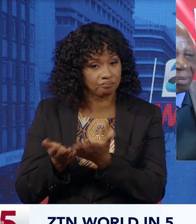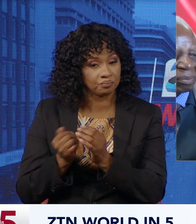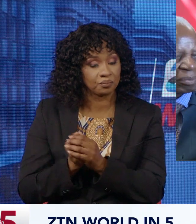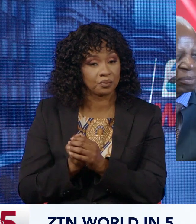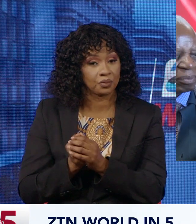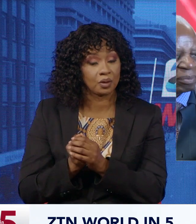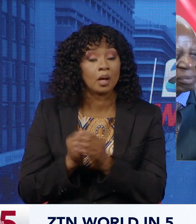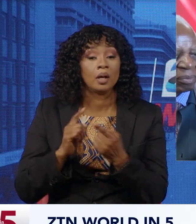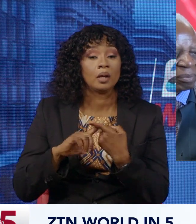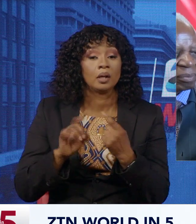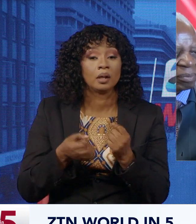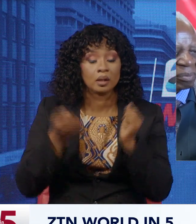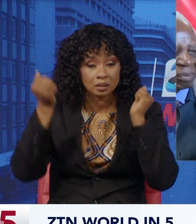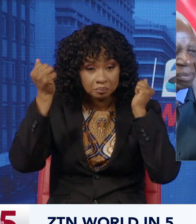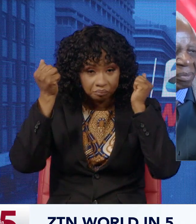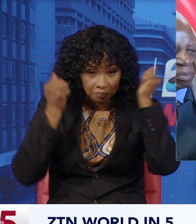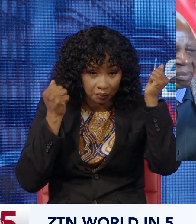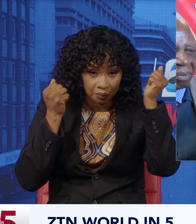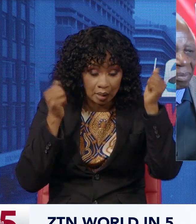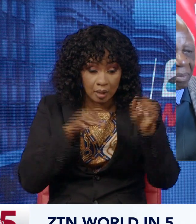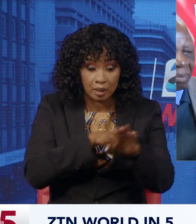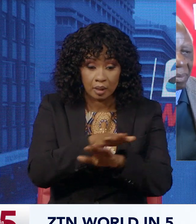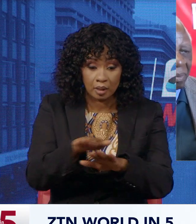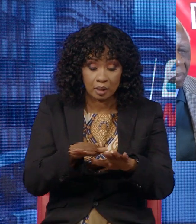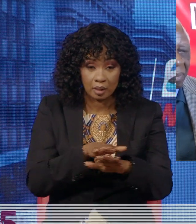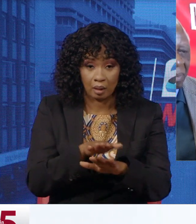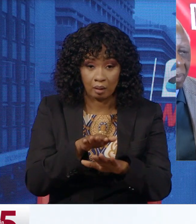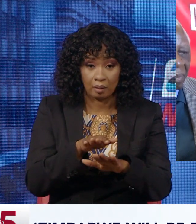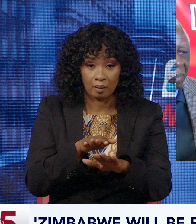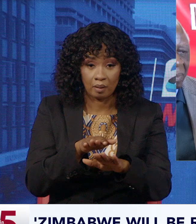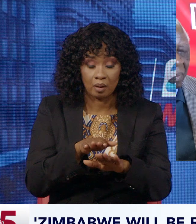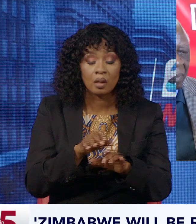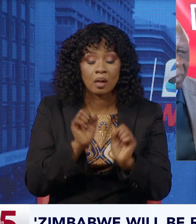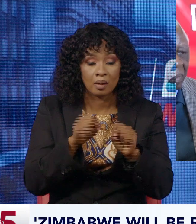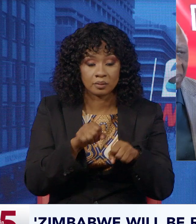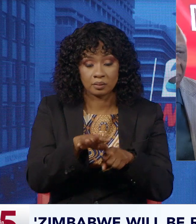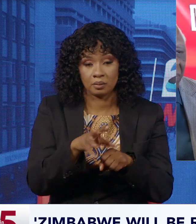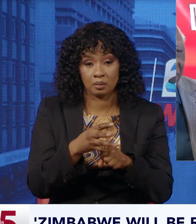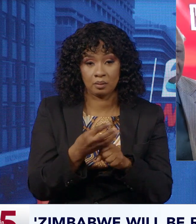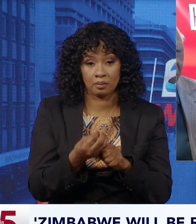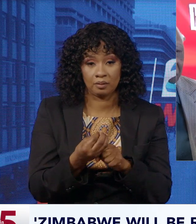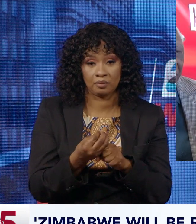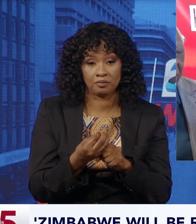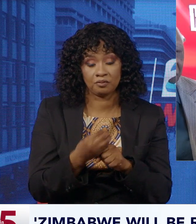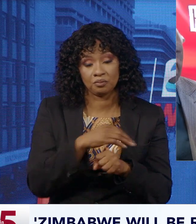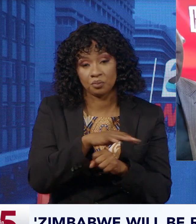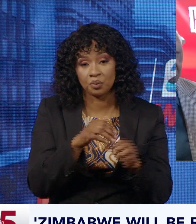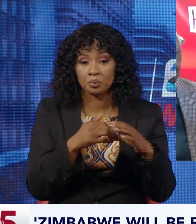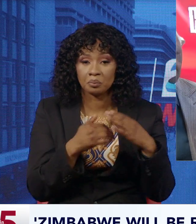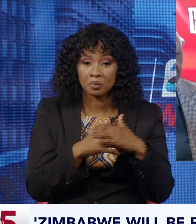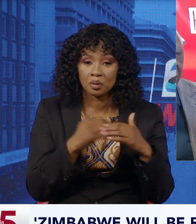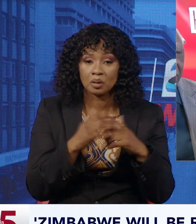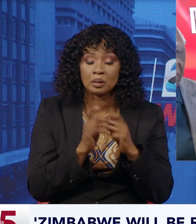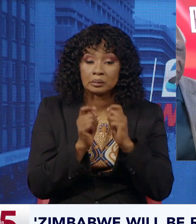Defense Forces stand. We are on course, and we are pushing